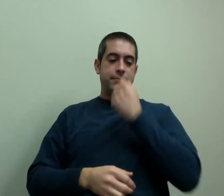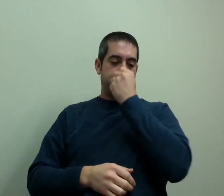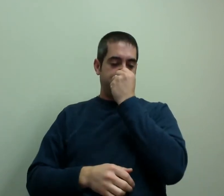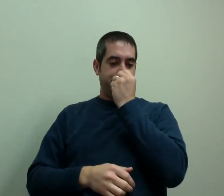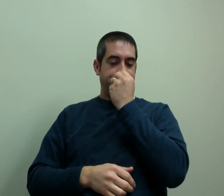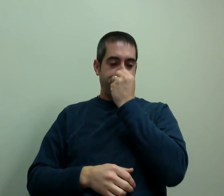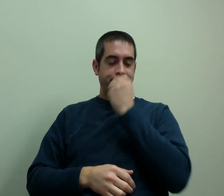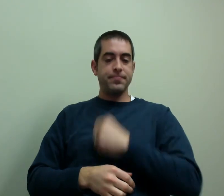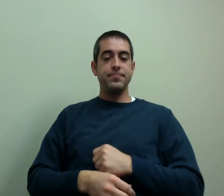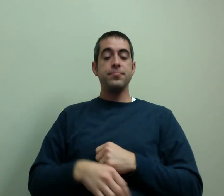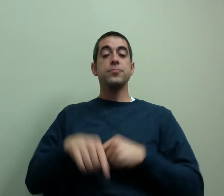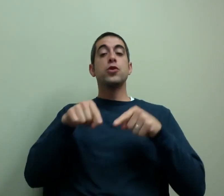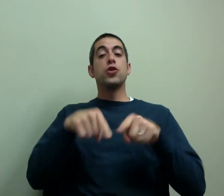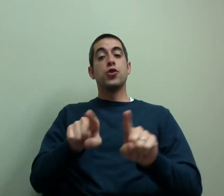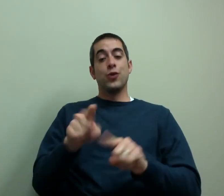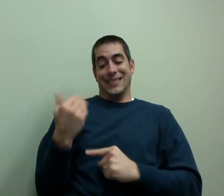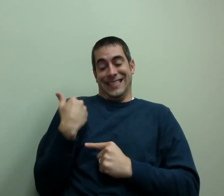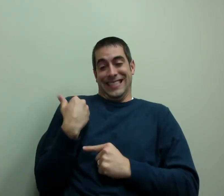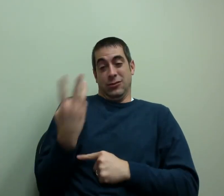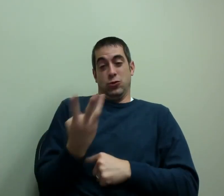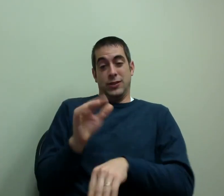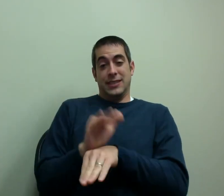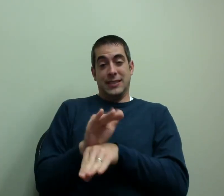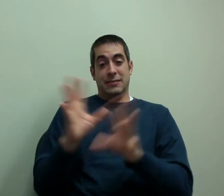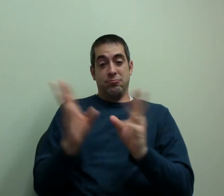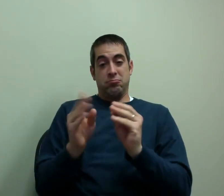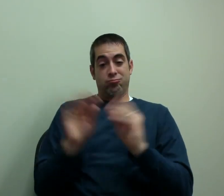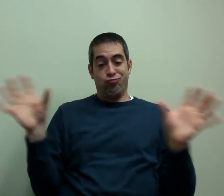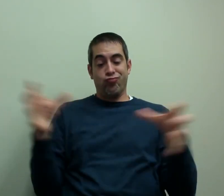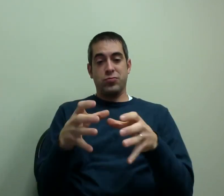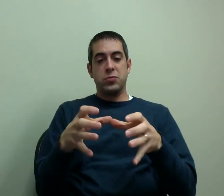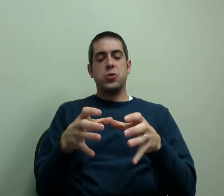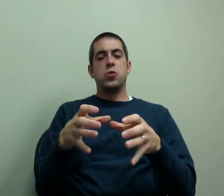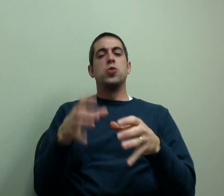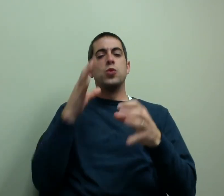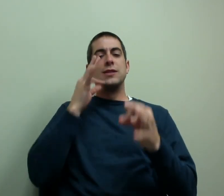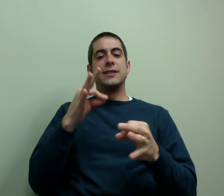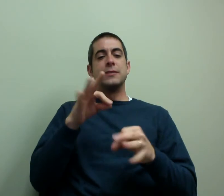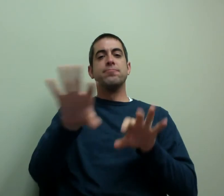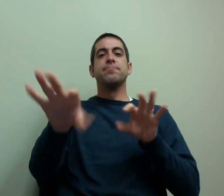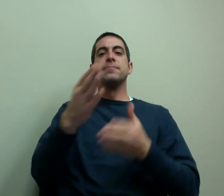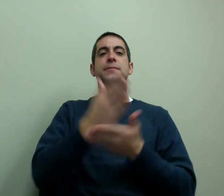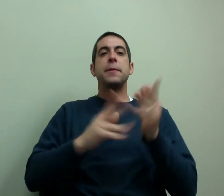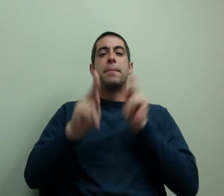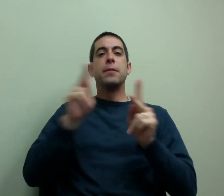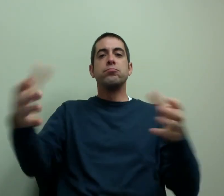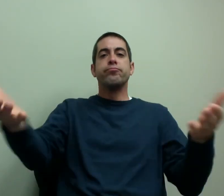issues and purposes and propose solutions. Then visit businesses and community service centers to ask for their